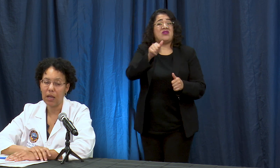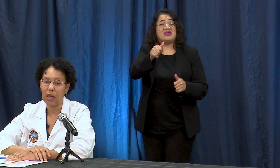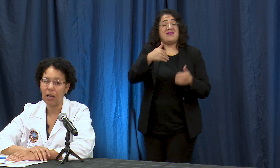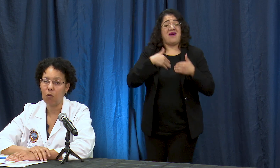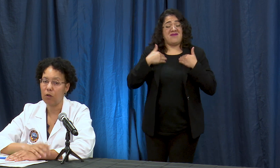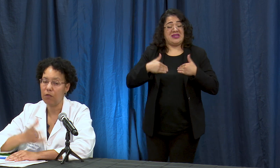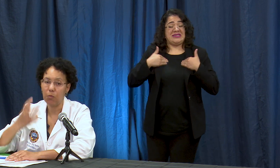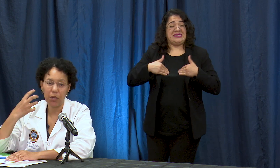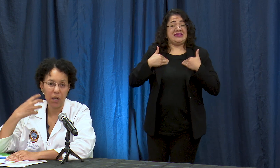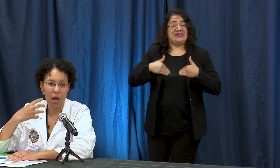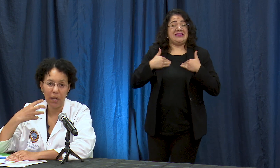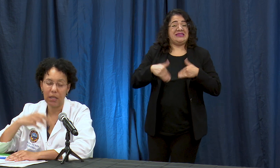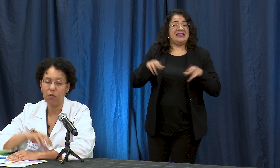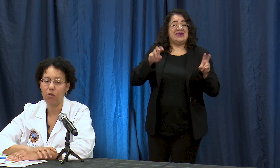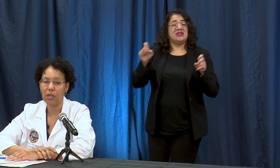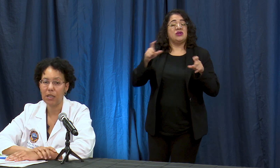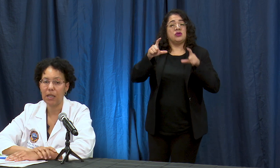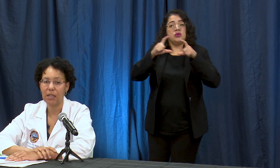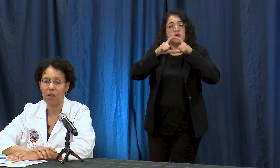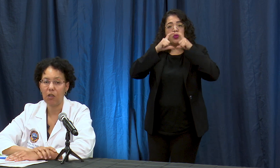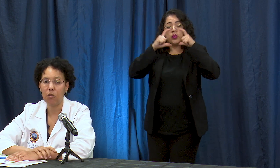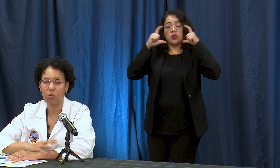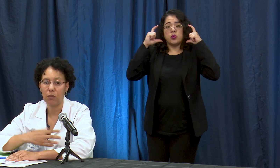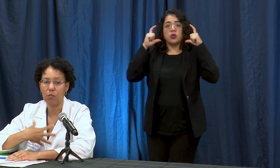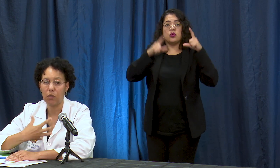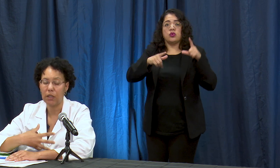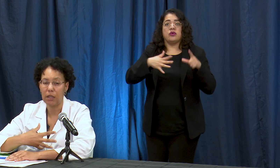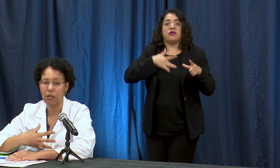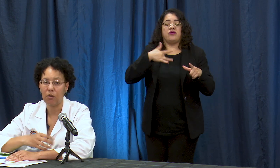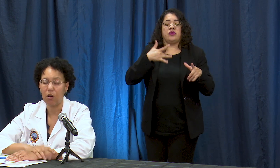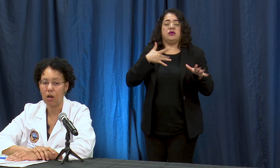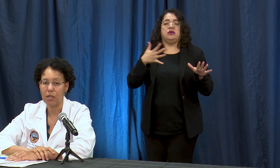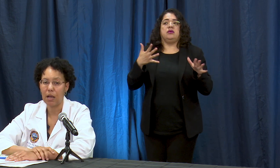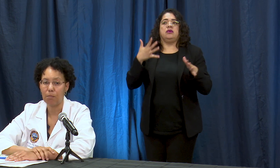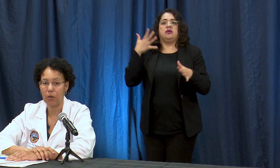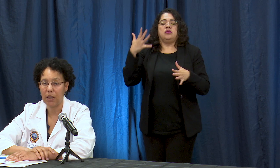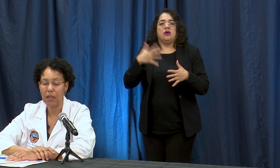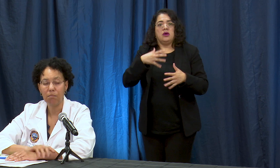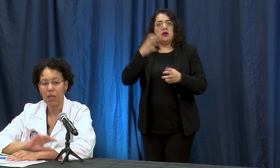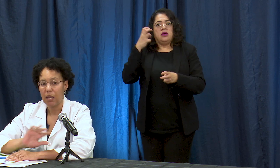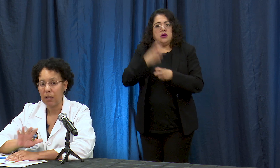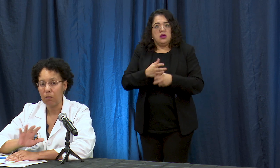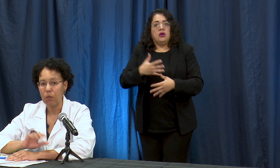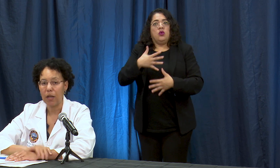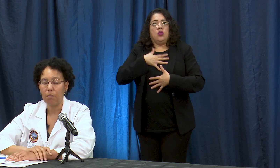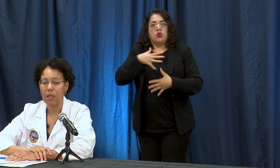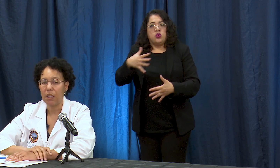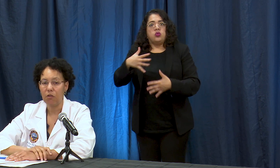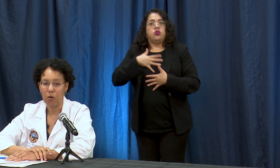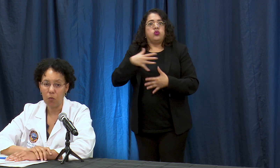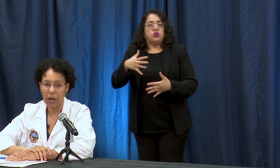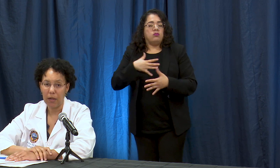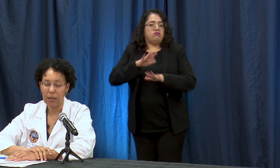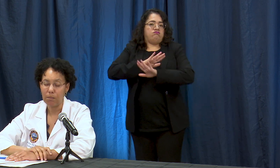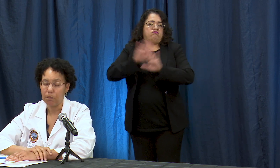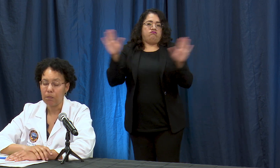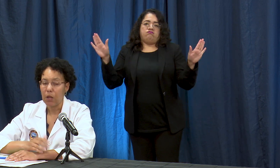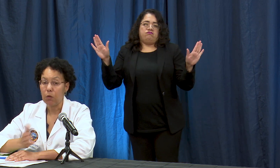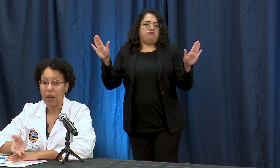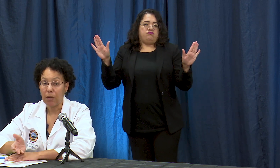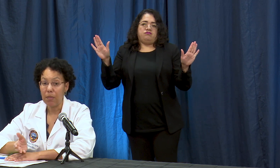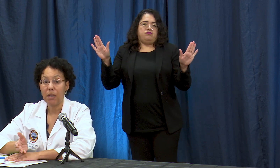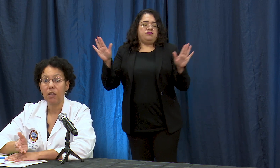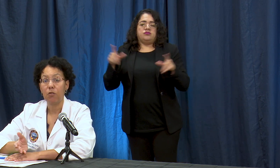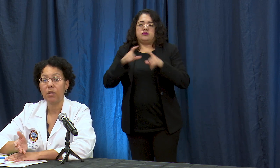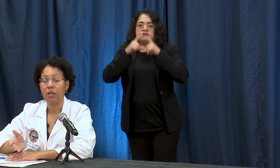issues, or if you put it on and you notice that it's giving you some really, you know, a hard time breathing, then we recommend that you don't wear it.